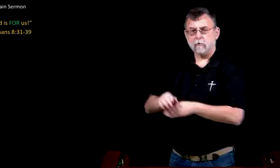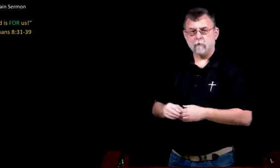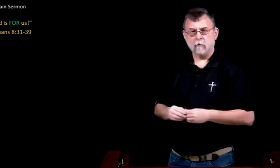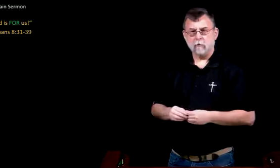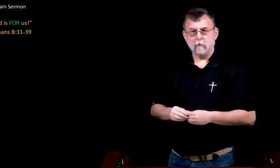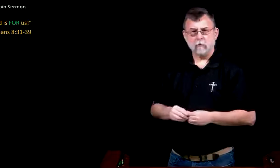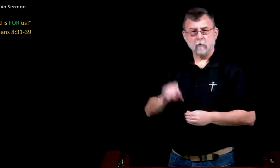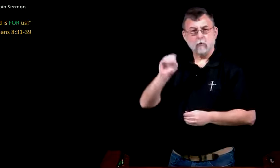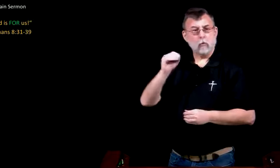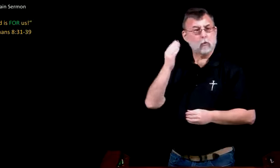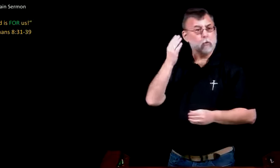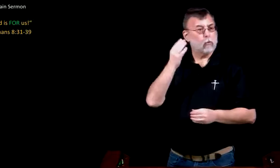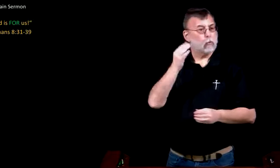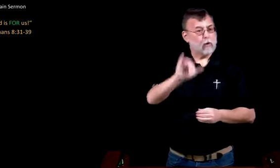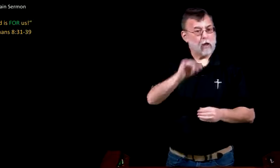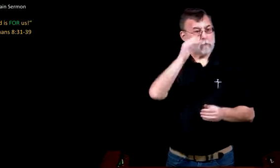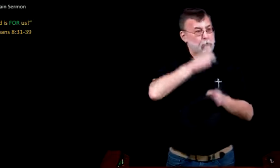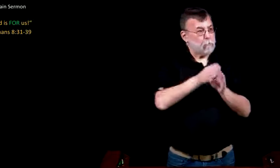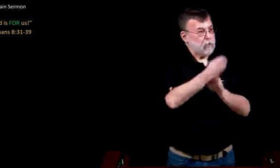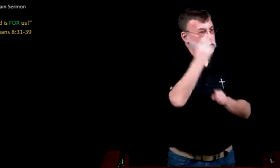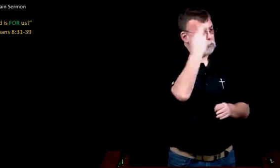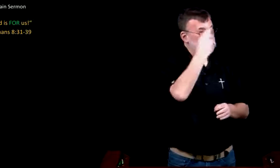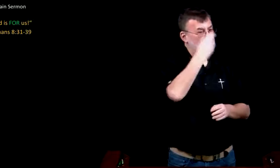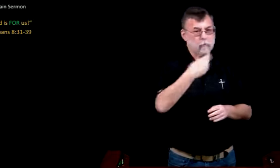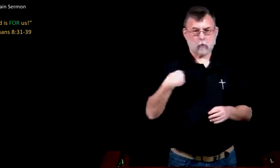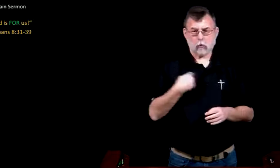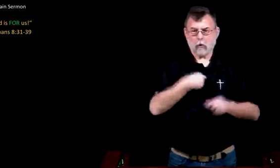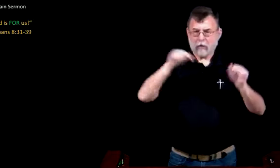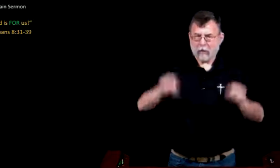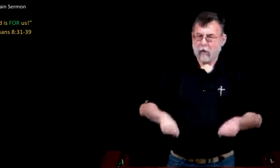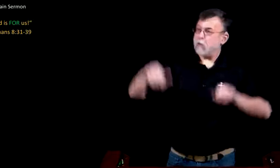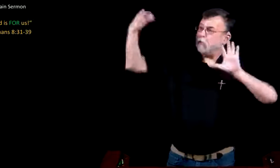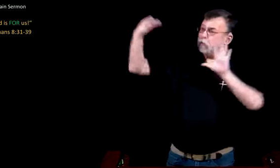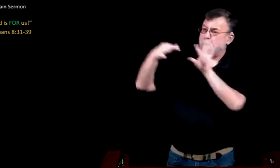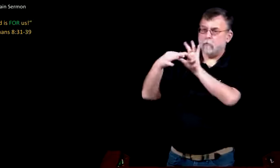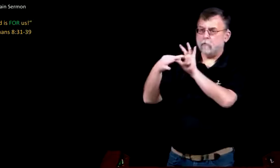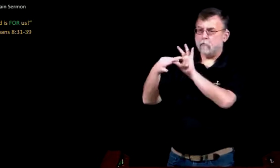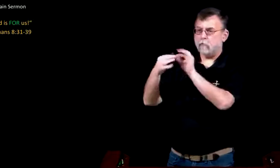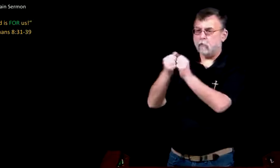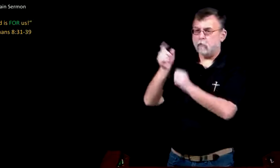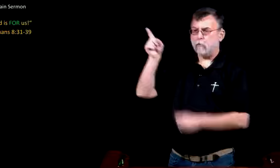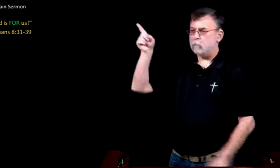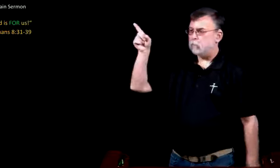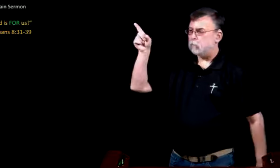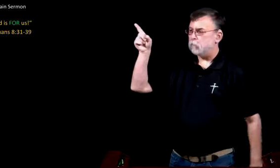and take care of the business that his father bestowed on him. And that is the reason that we can